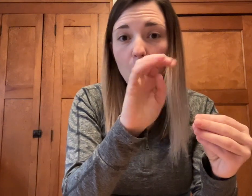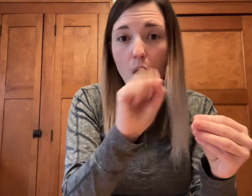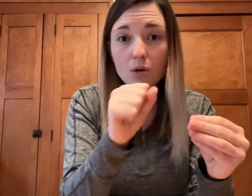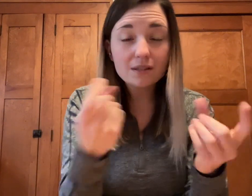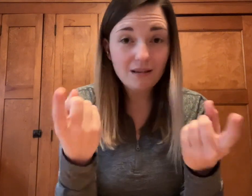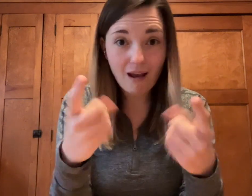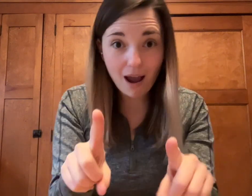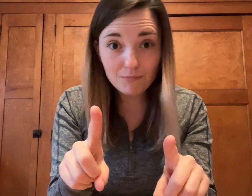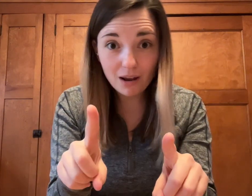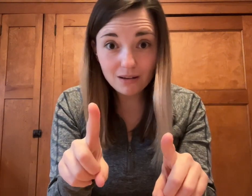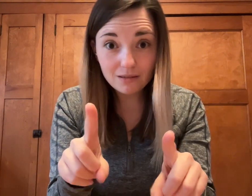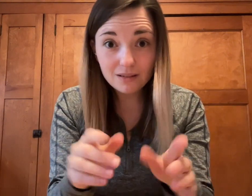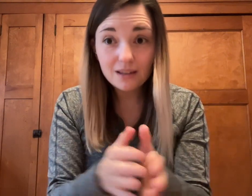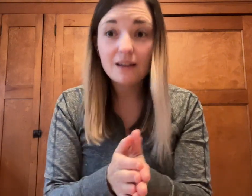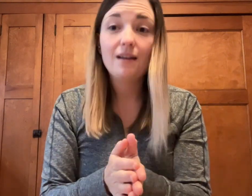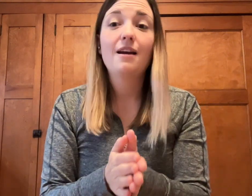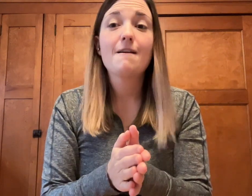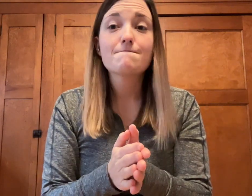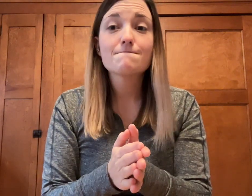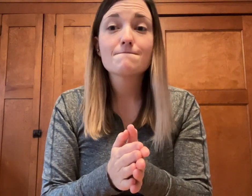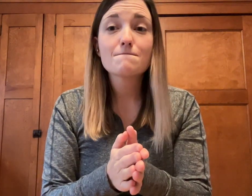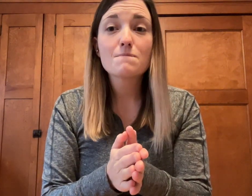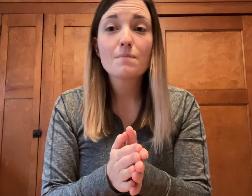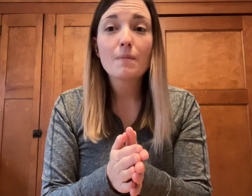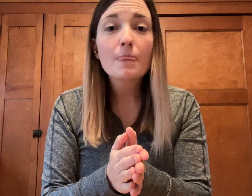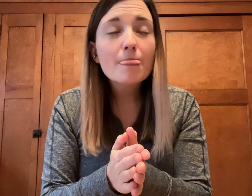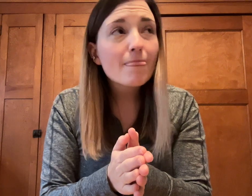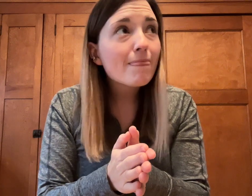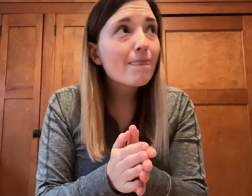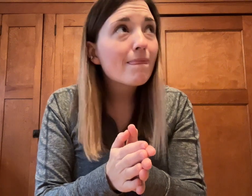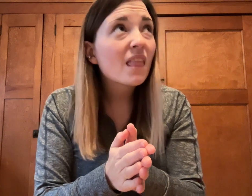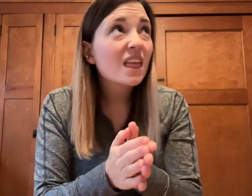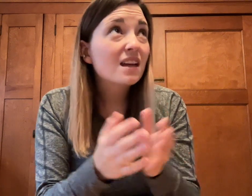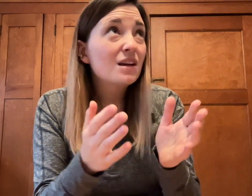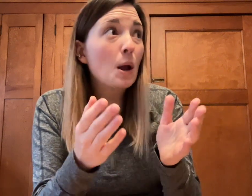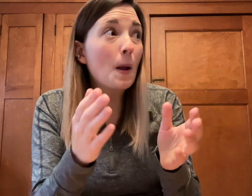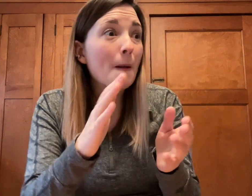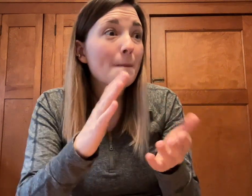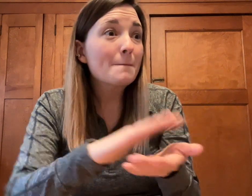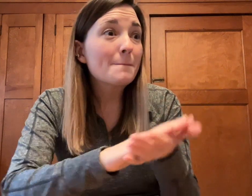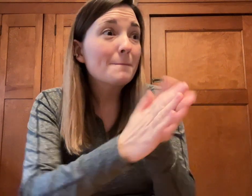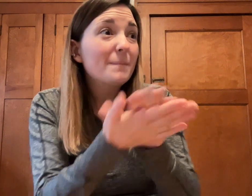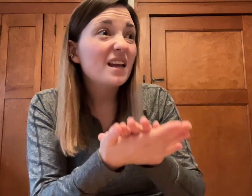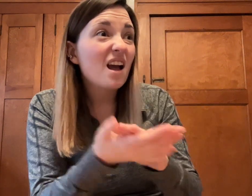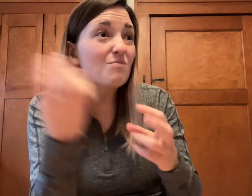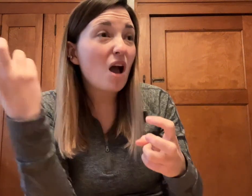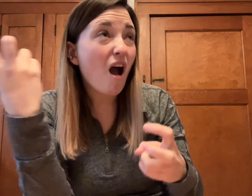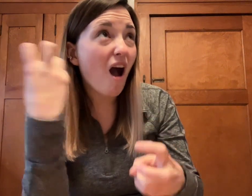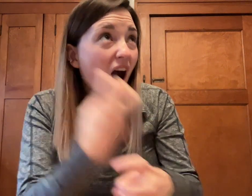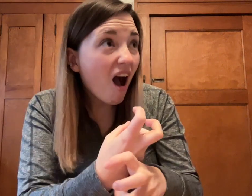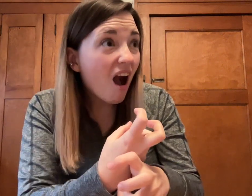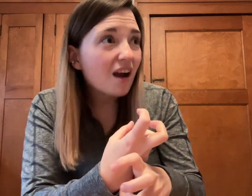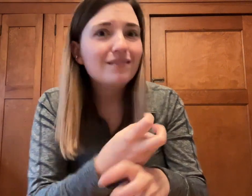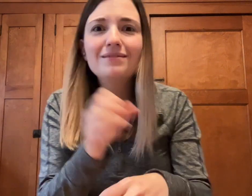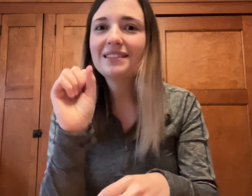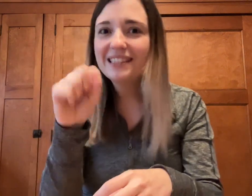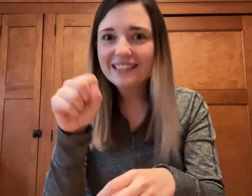bones? Say it again. They're going to harden. That's why rocks are so hard, is because they have minerals in it. Put your chair down. Would you break my